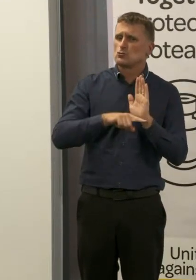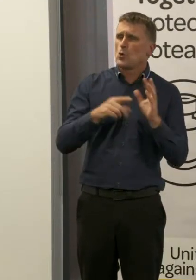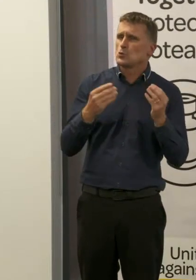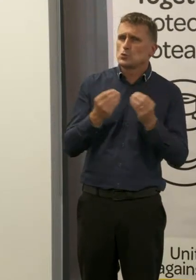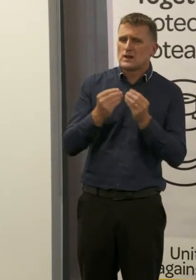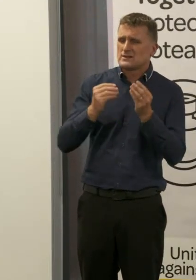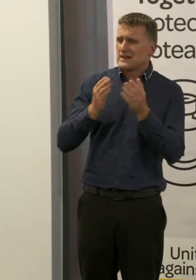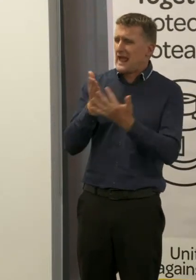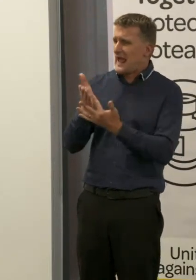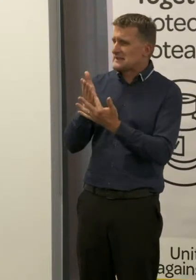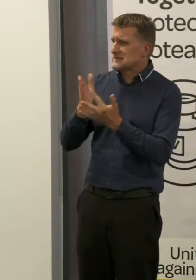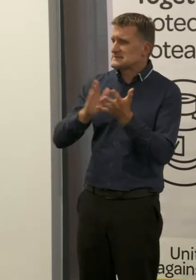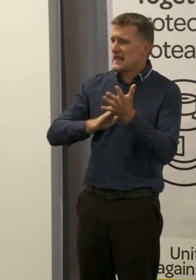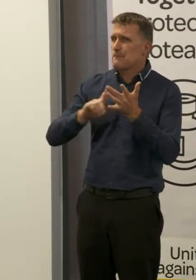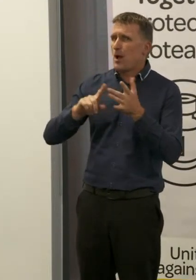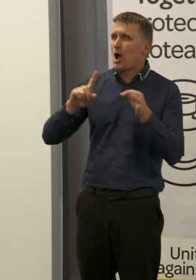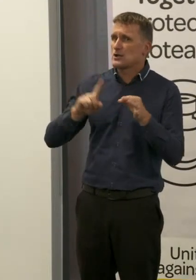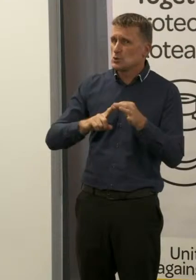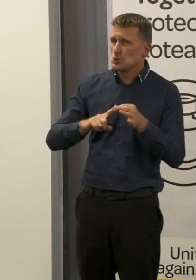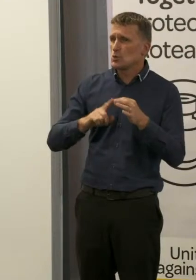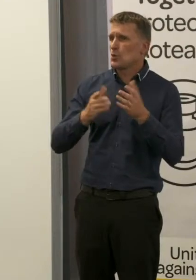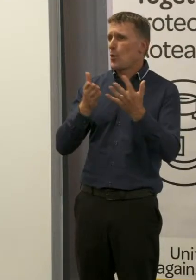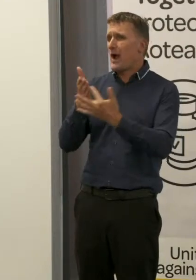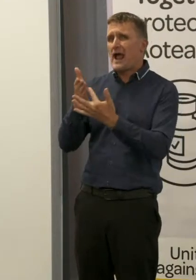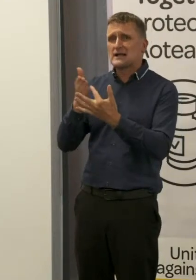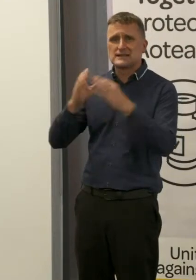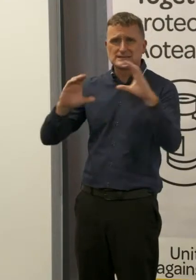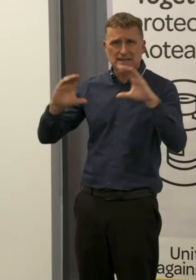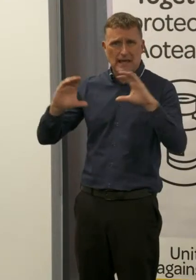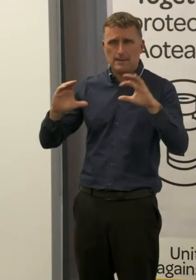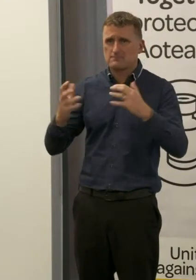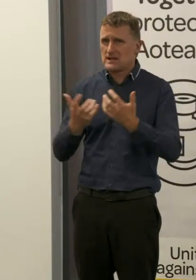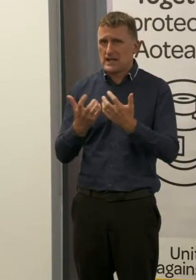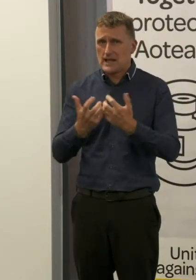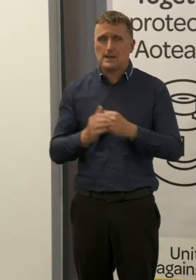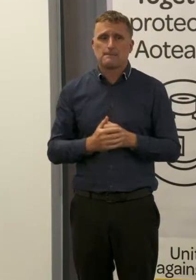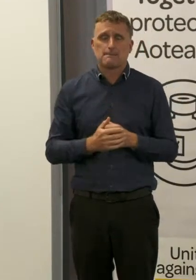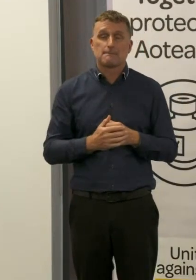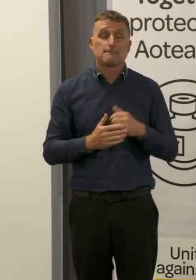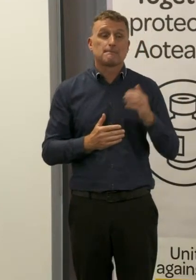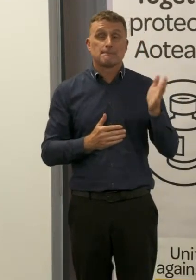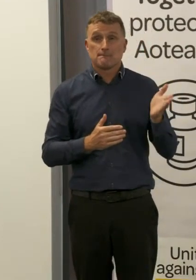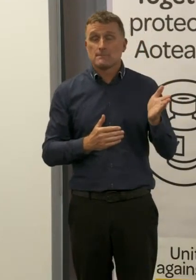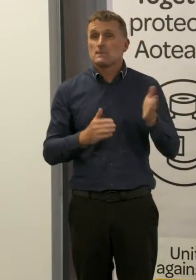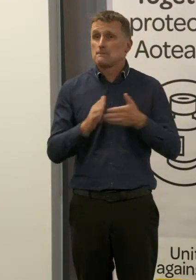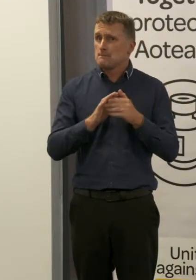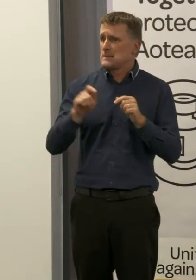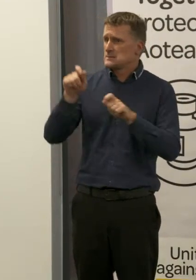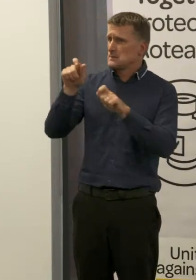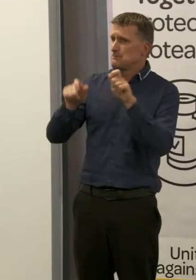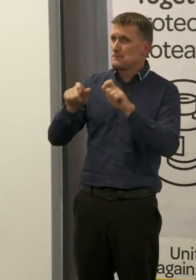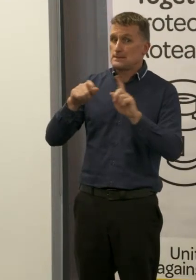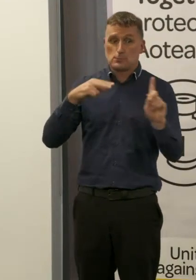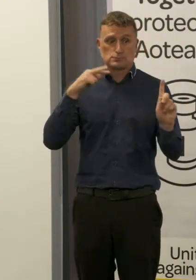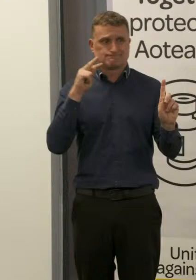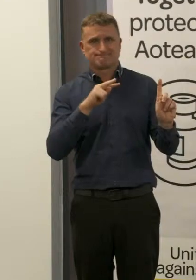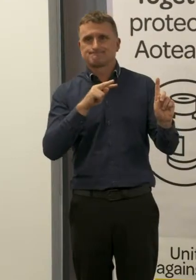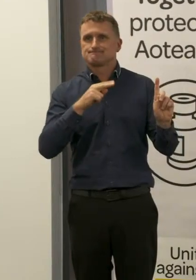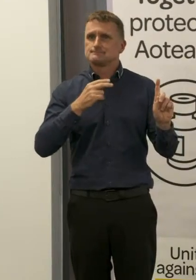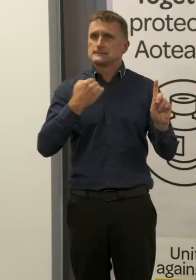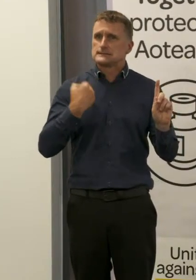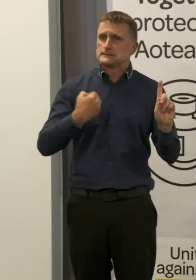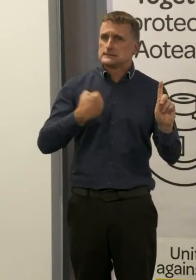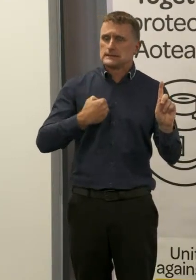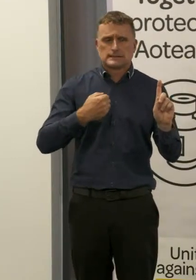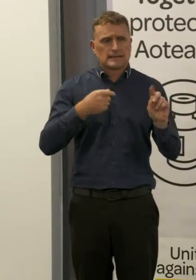camper van? Well, the threshold is based on the people who are doing the assessment, who are talking to these individuals in whānau